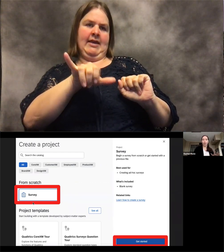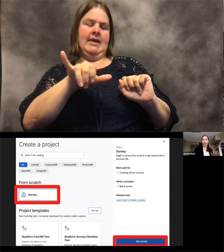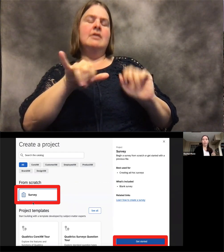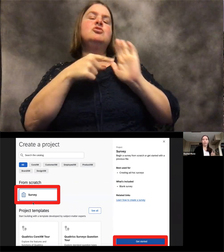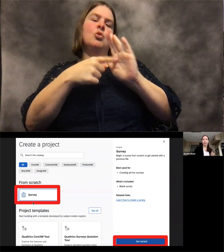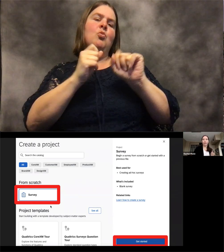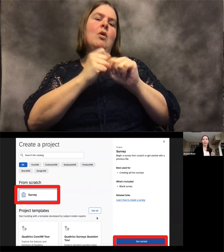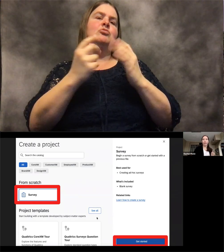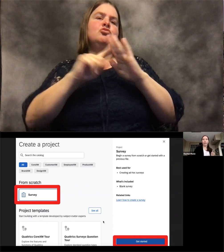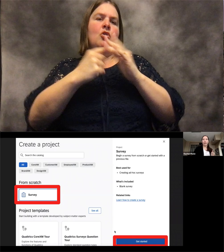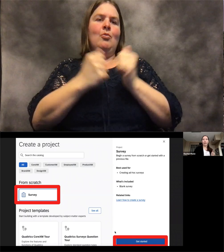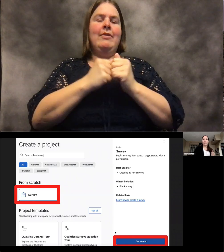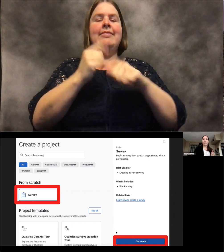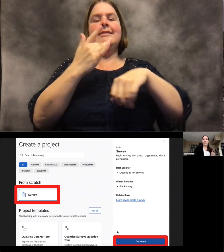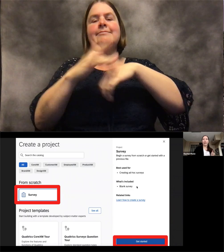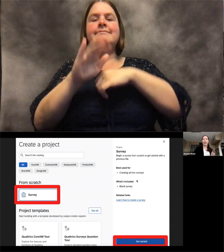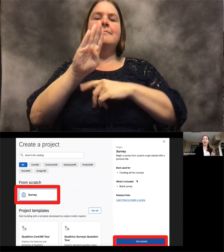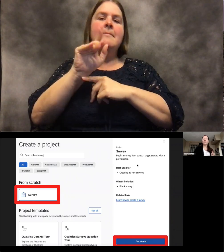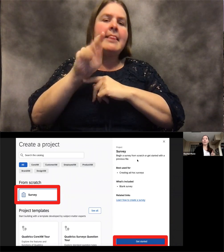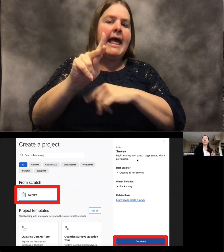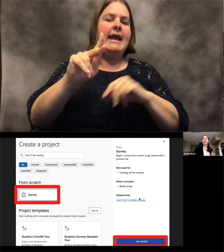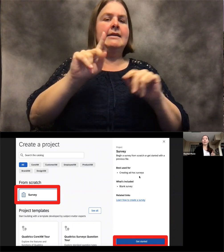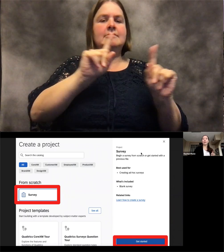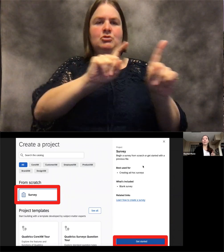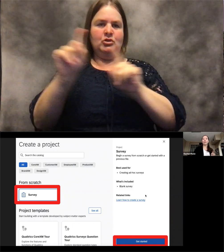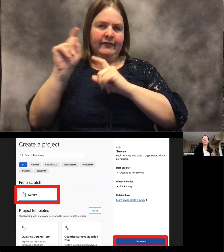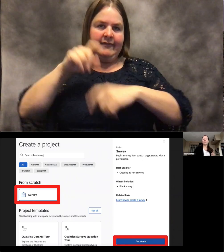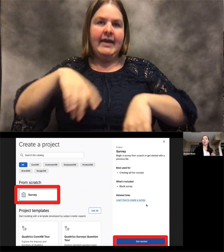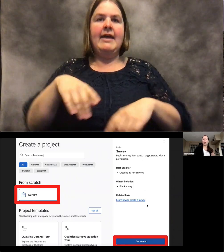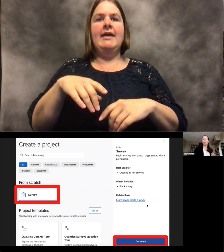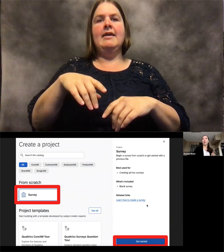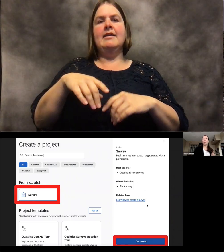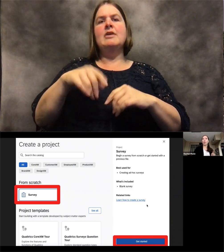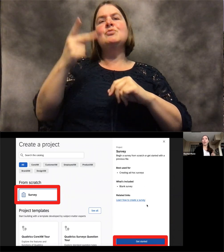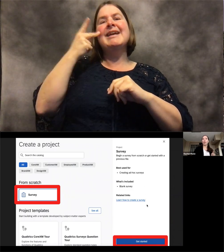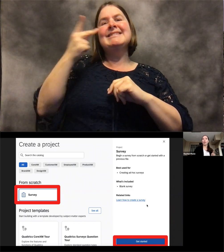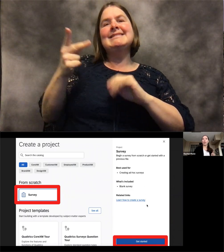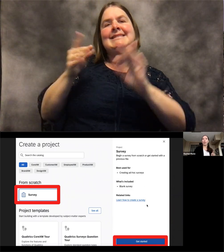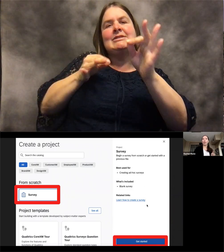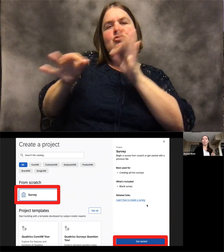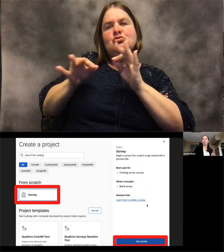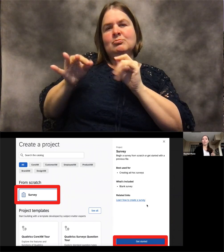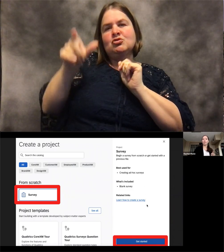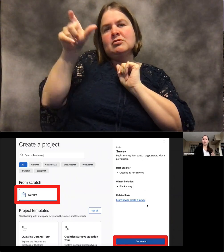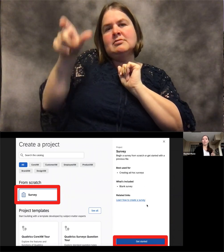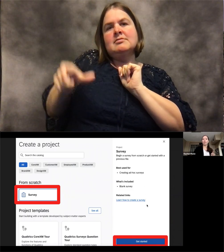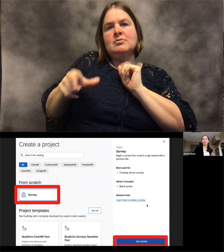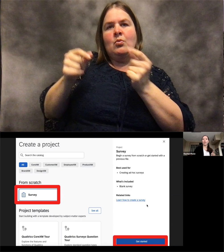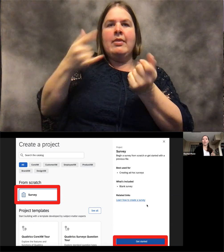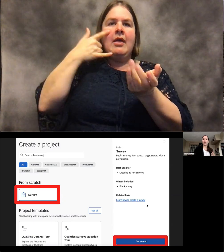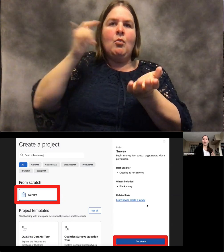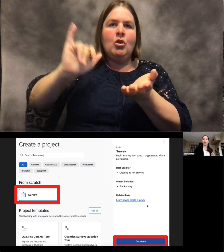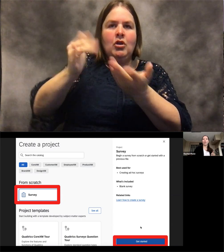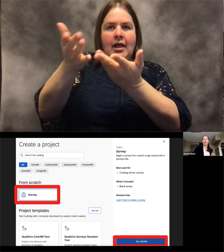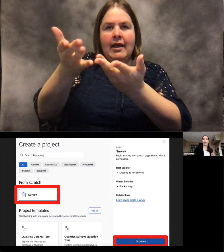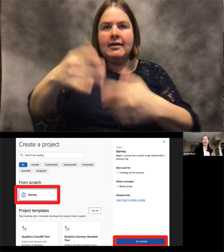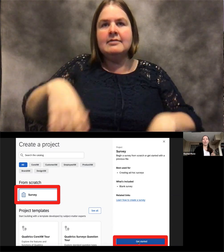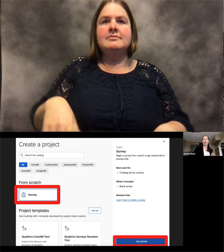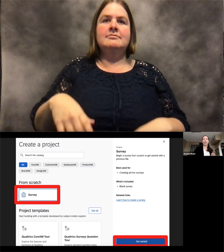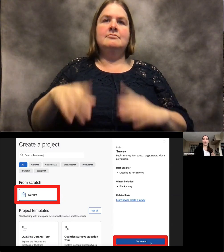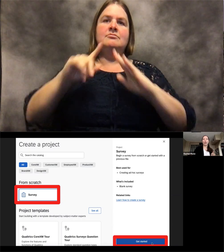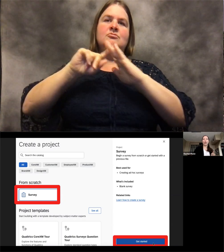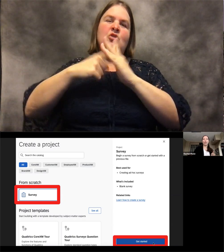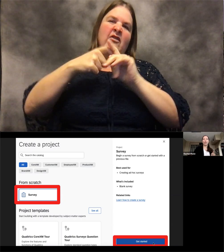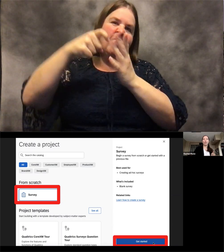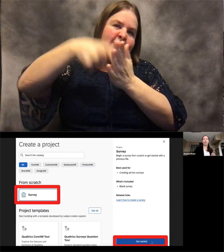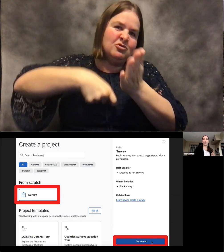blank survey. And it gives you a little bit of a description for what that looks like. In order to actually